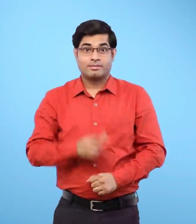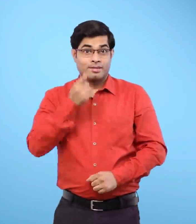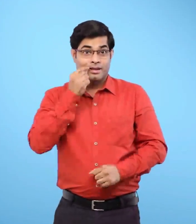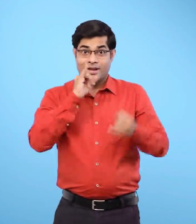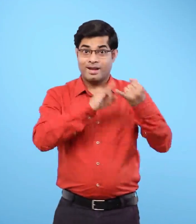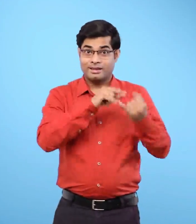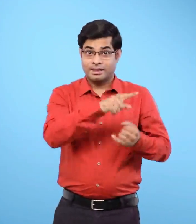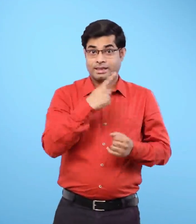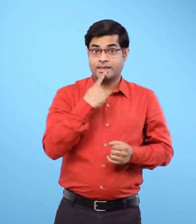Sona says,